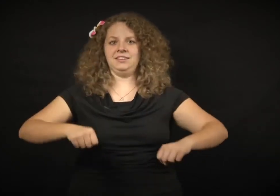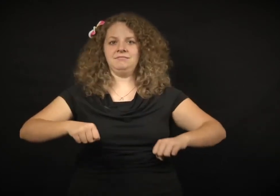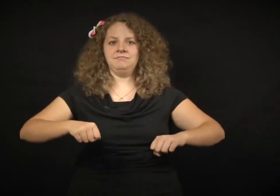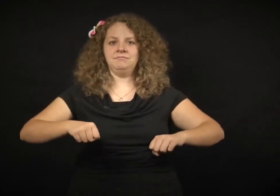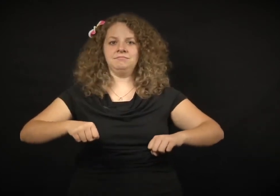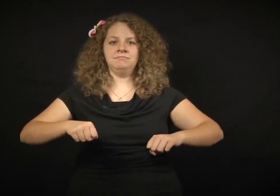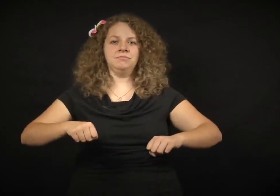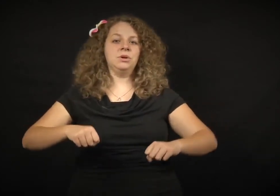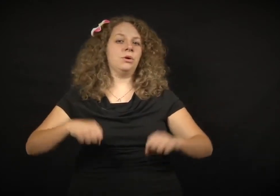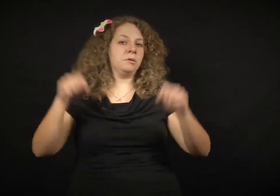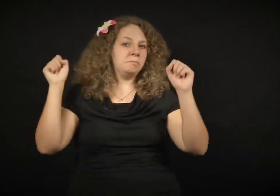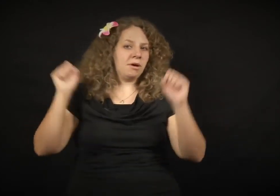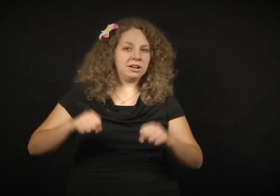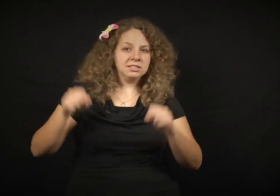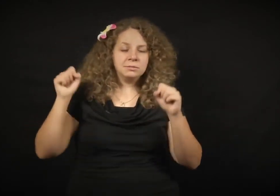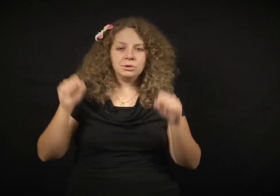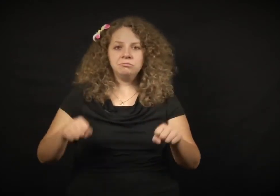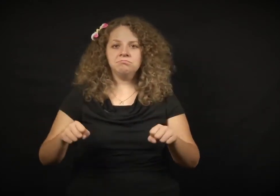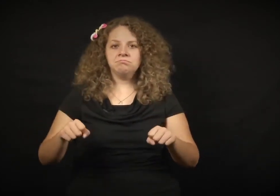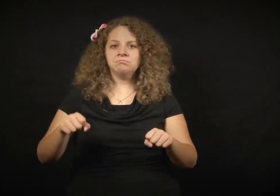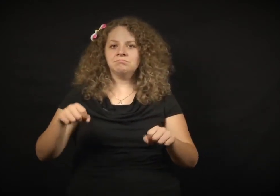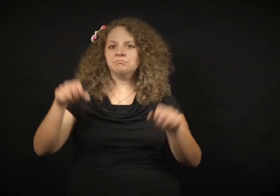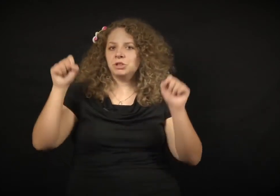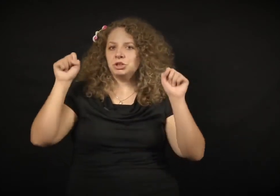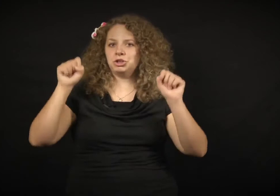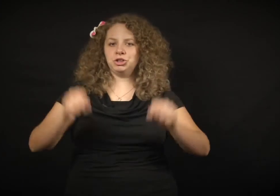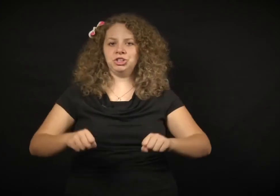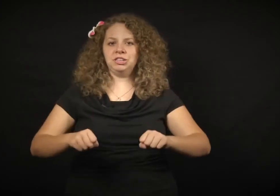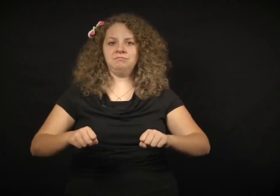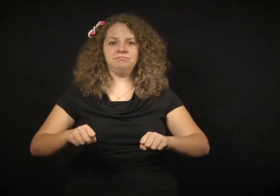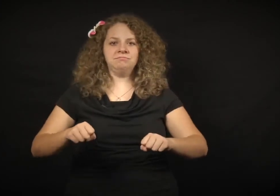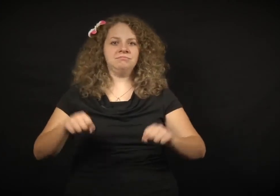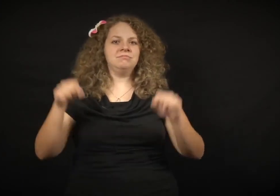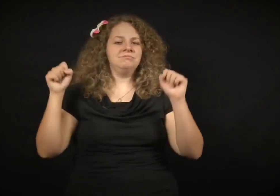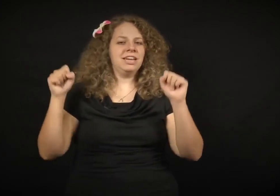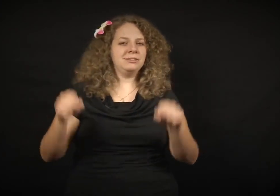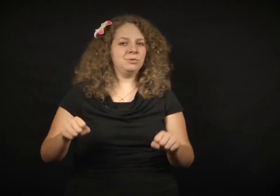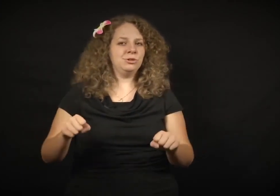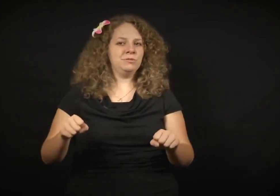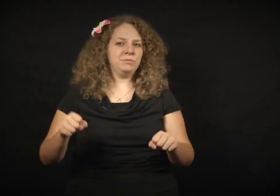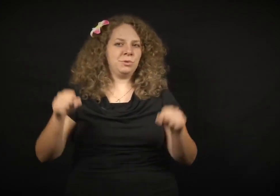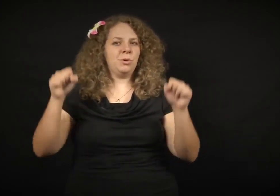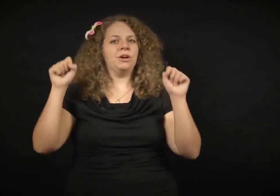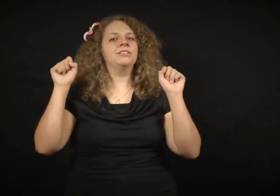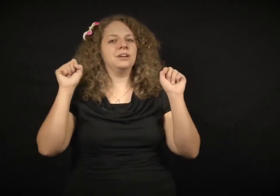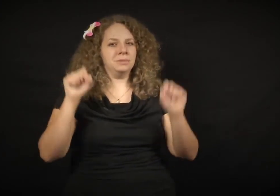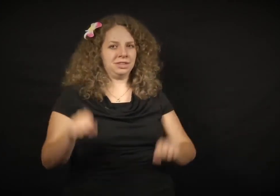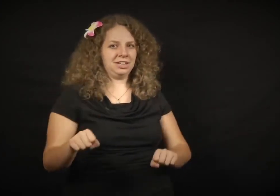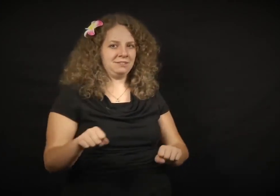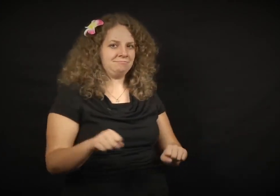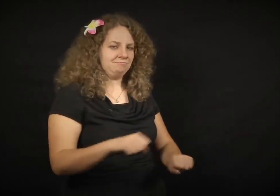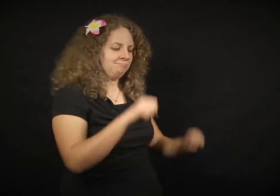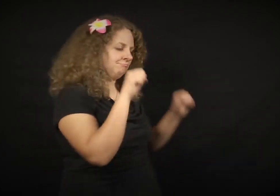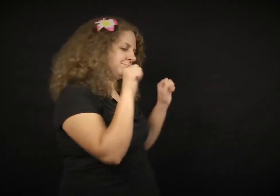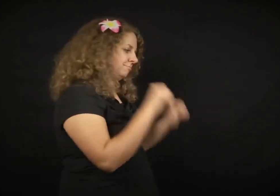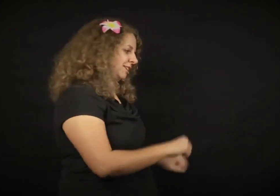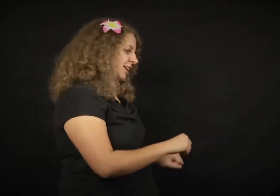can or possible, could, able, or ability.